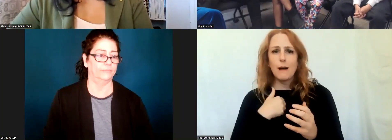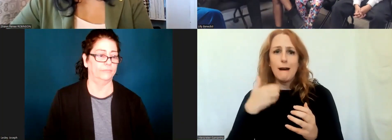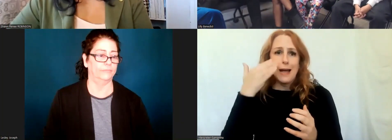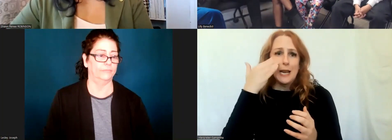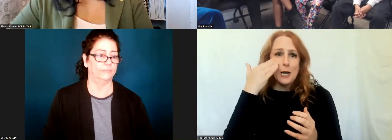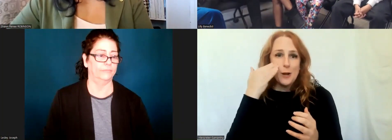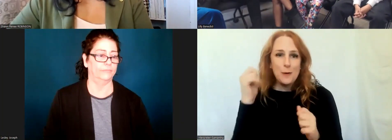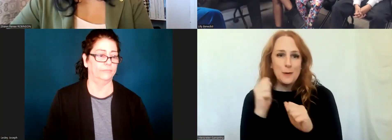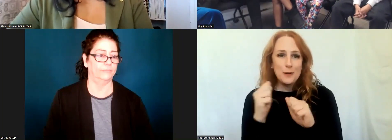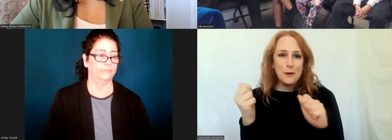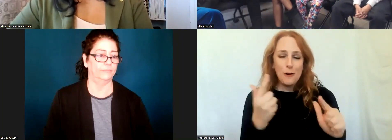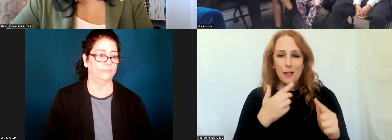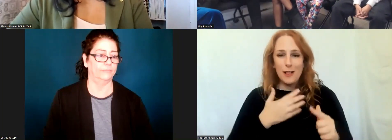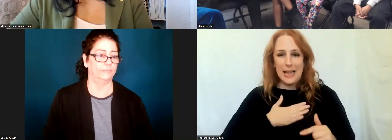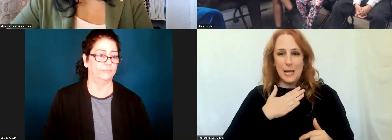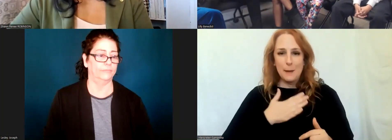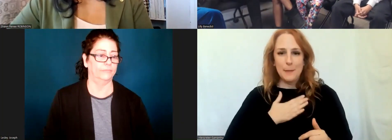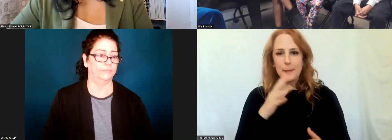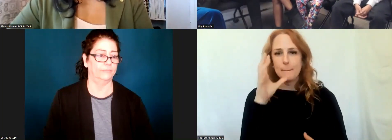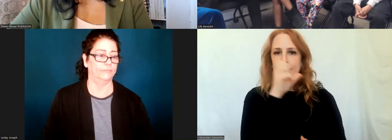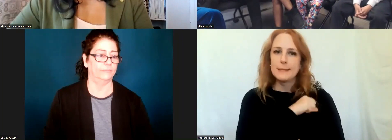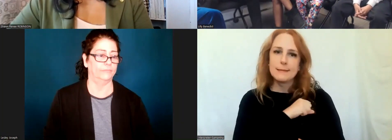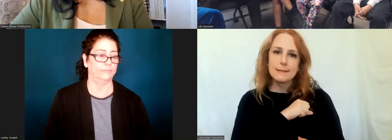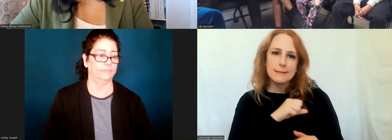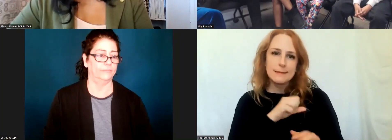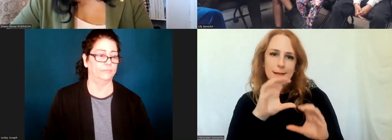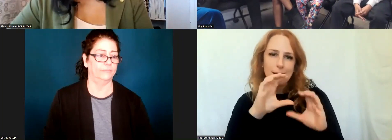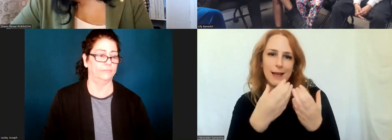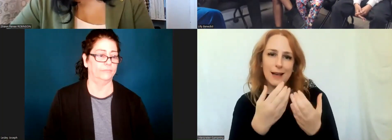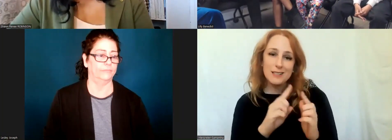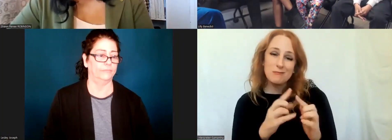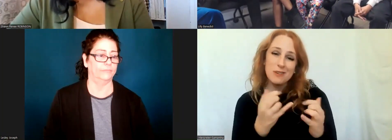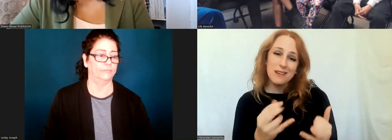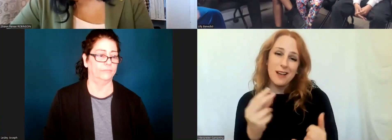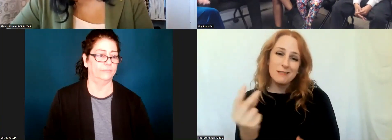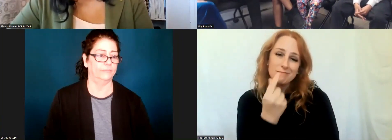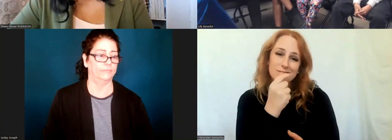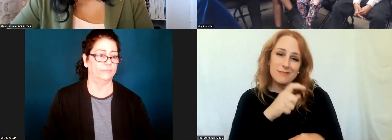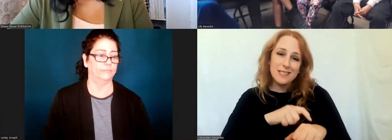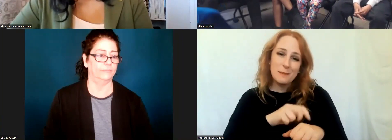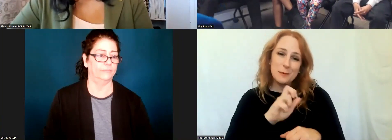very happy about missing class, but it's time to go back.